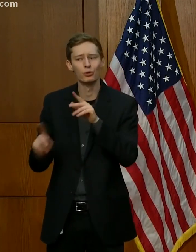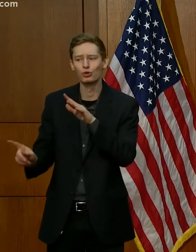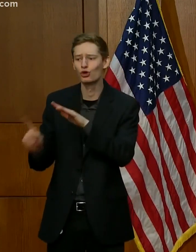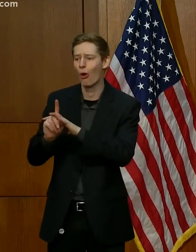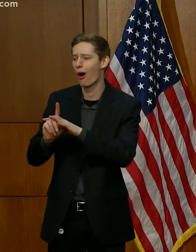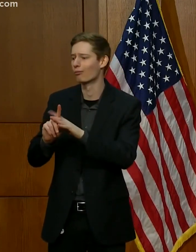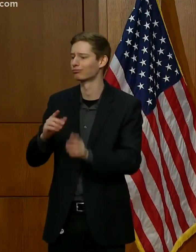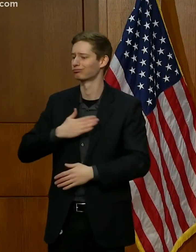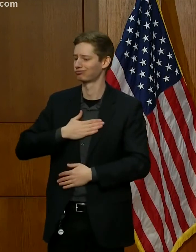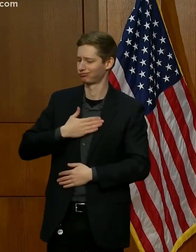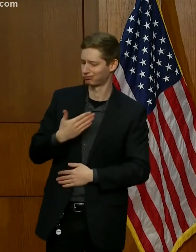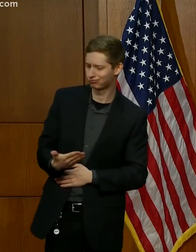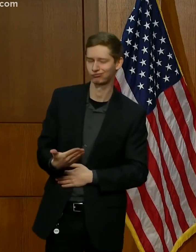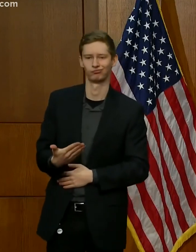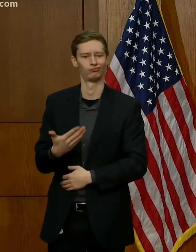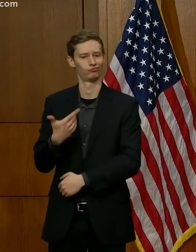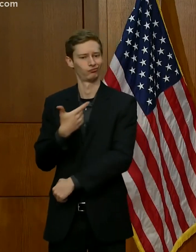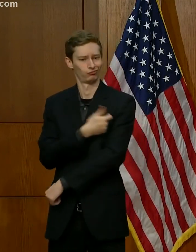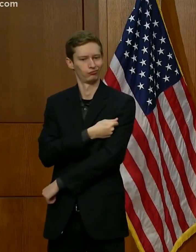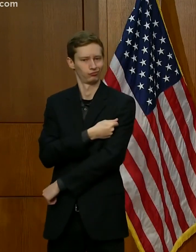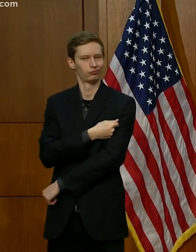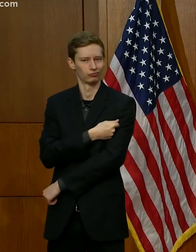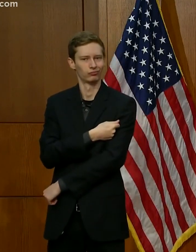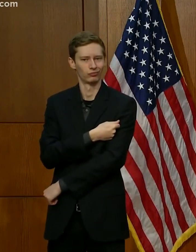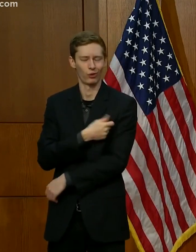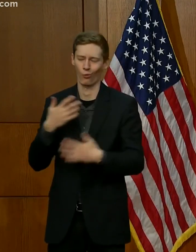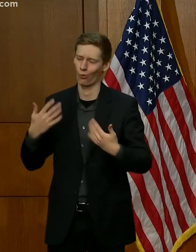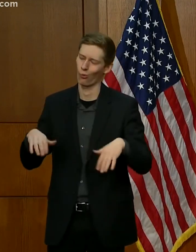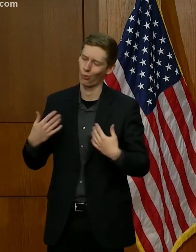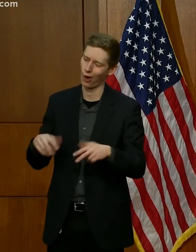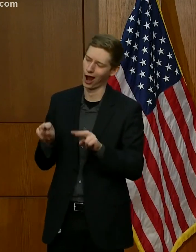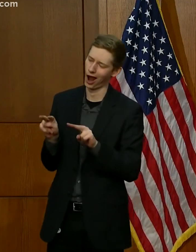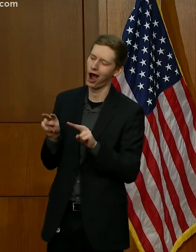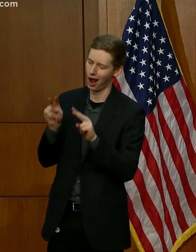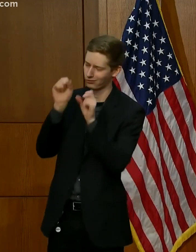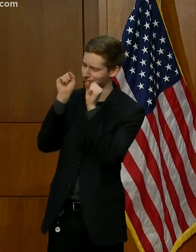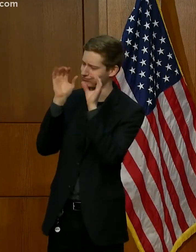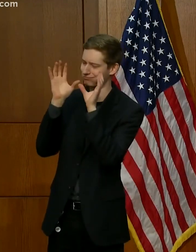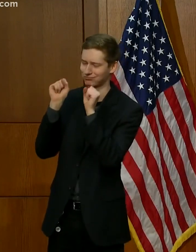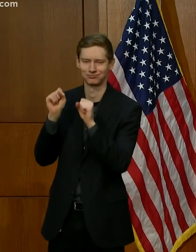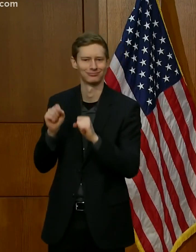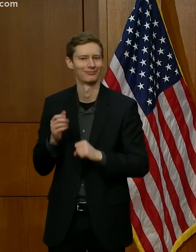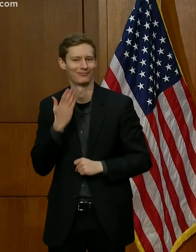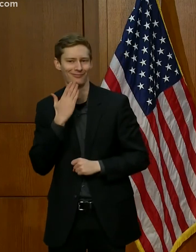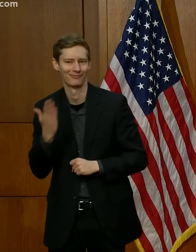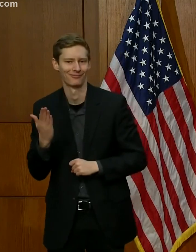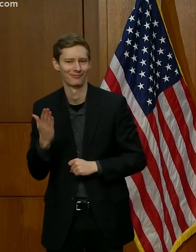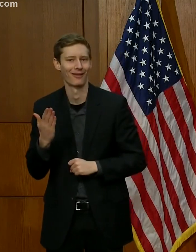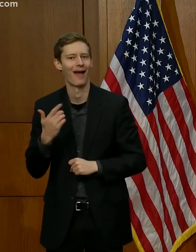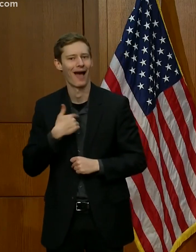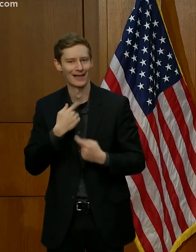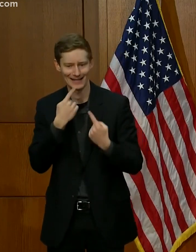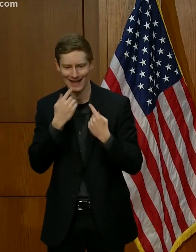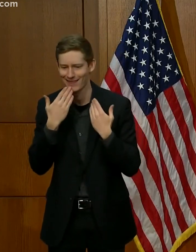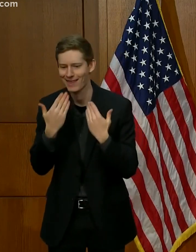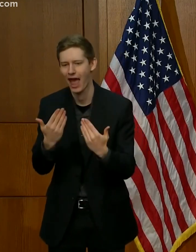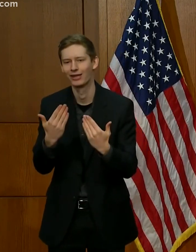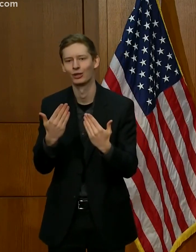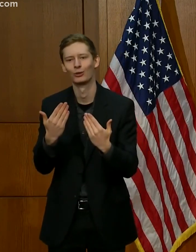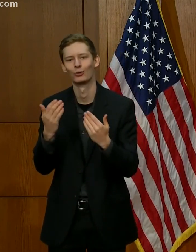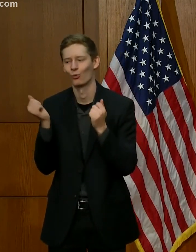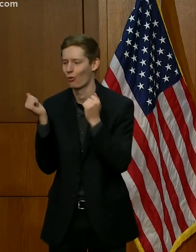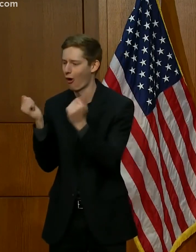and give us the opportunity to be vaccinated. And all I ask is I certainly on behalf of Virginia say thank you to all